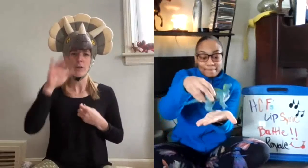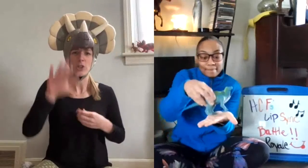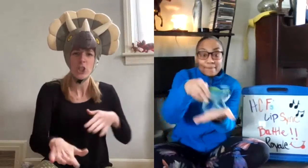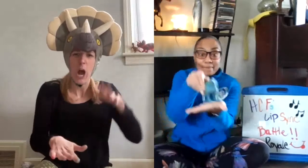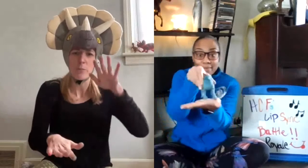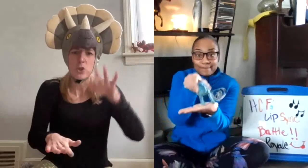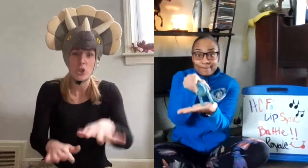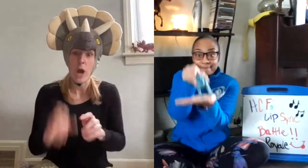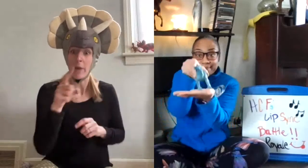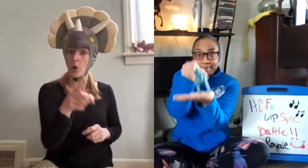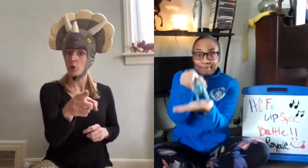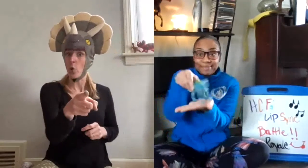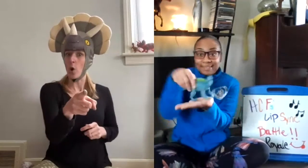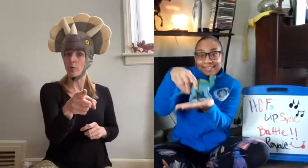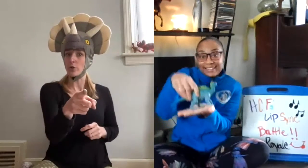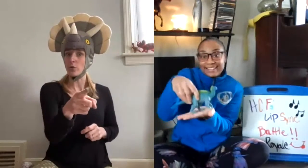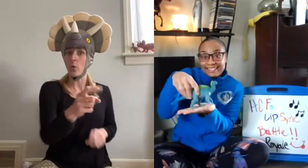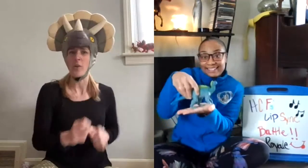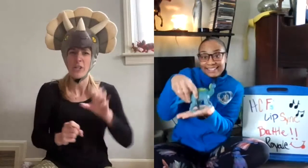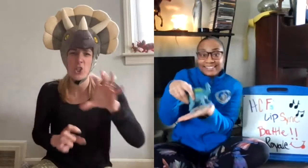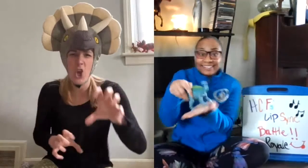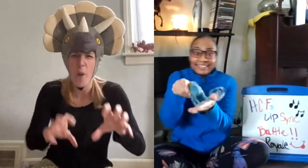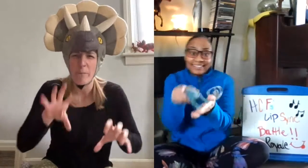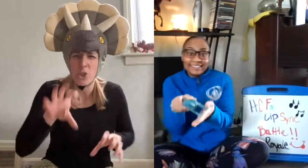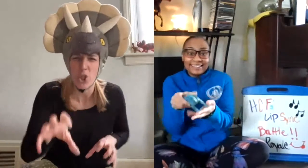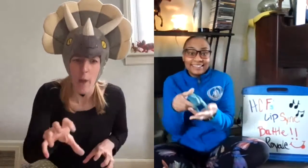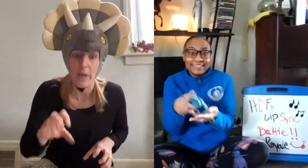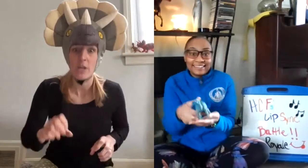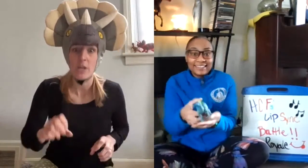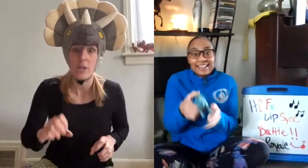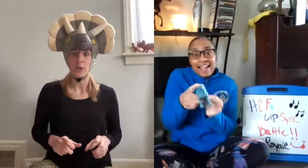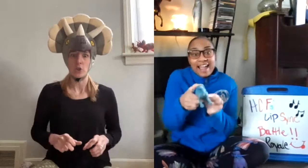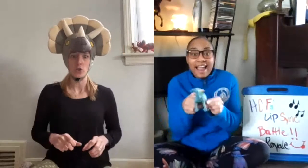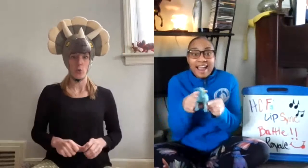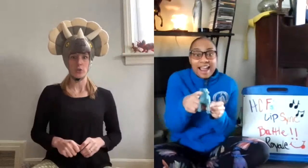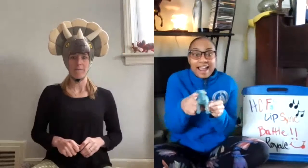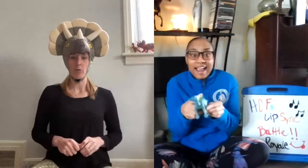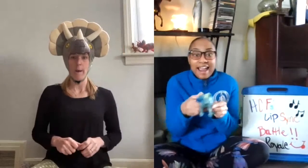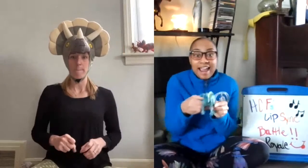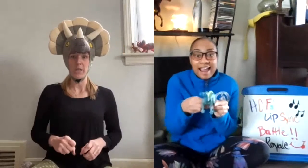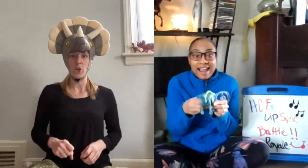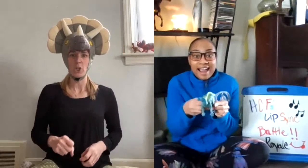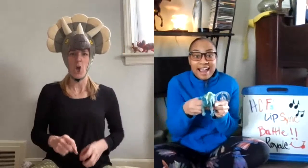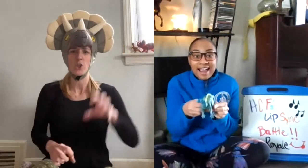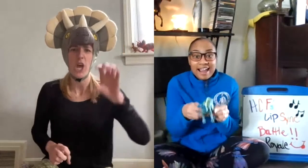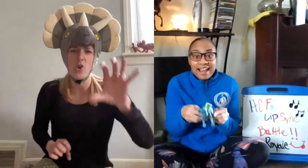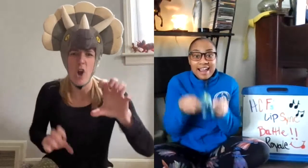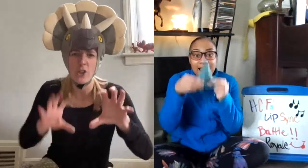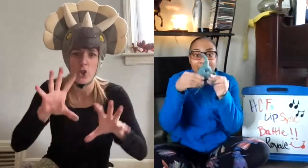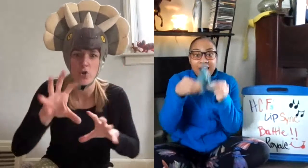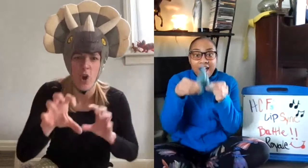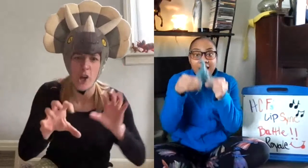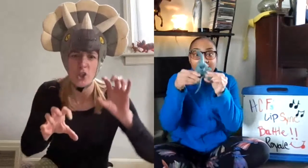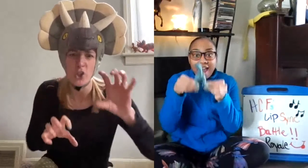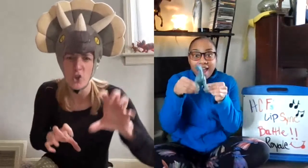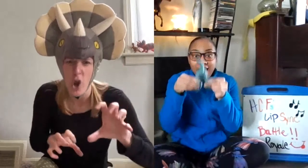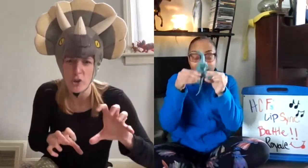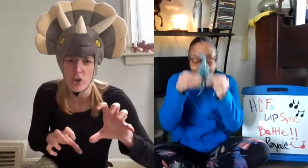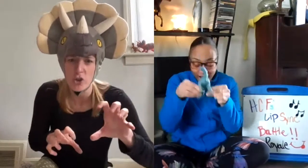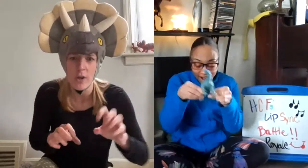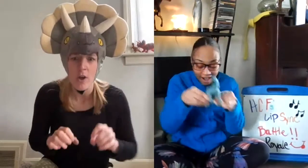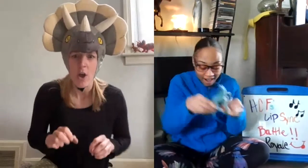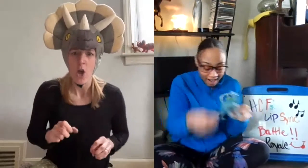a saurus, stomp, stomp, you're a saurus, chomp, chomp. Dinosaurs have great big claws that crunch,